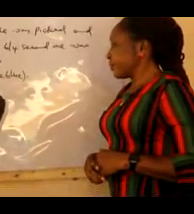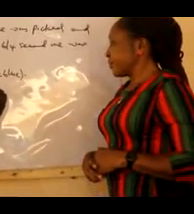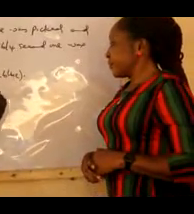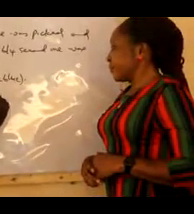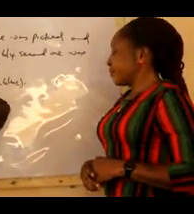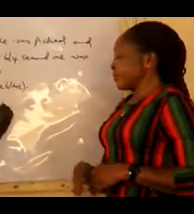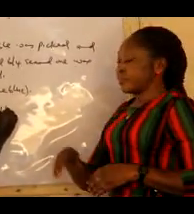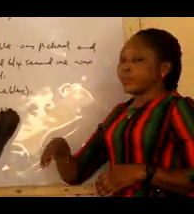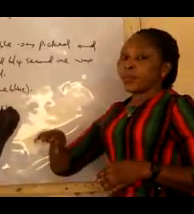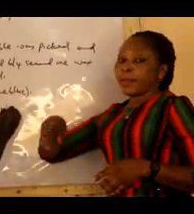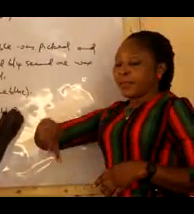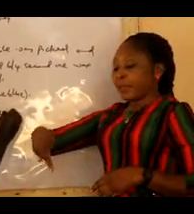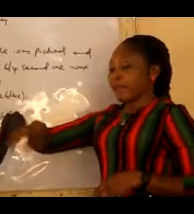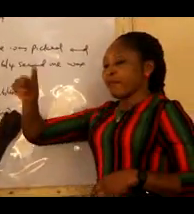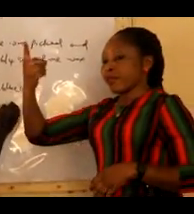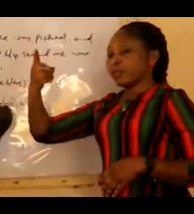Blue